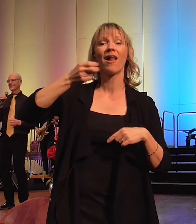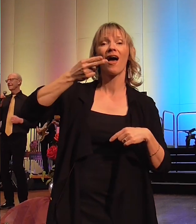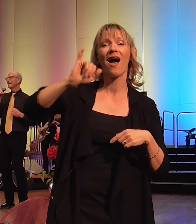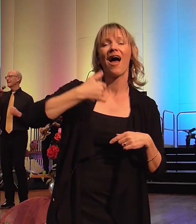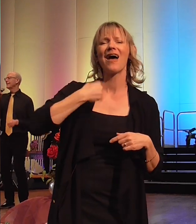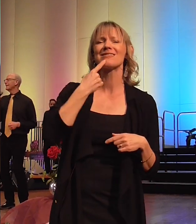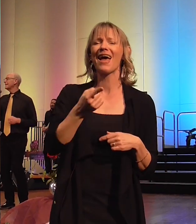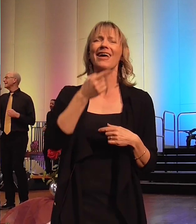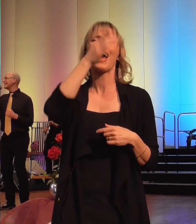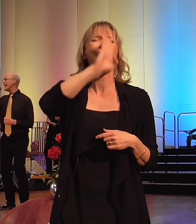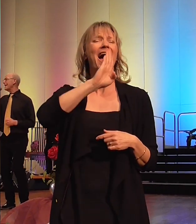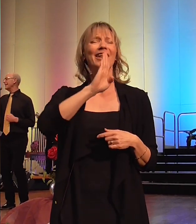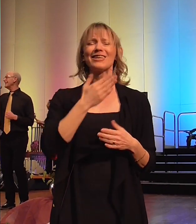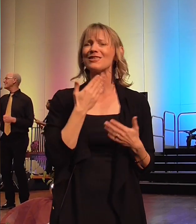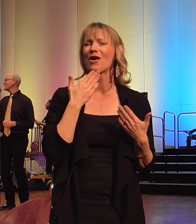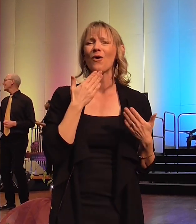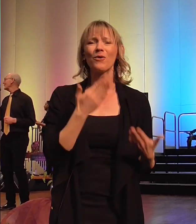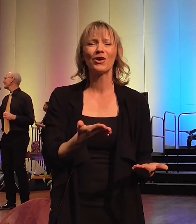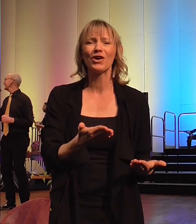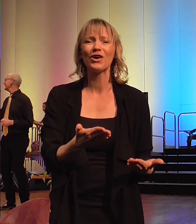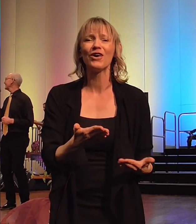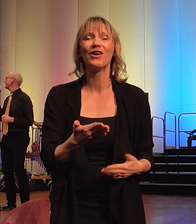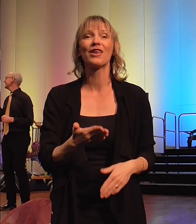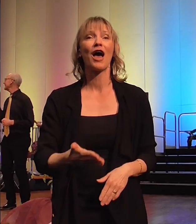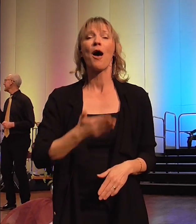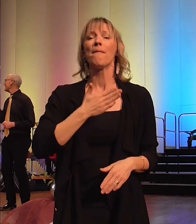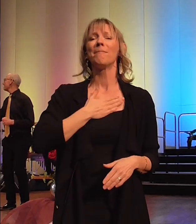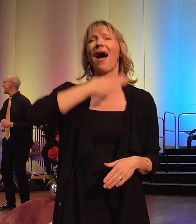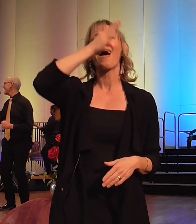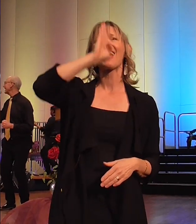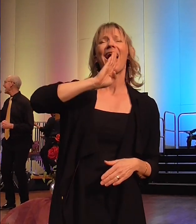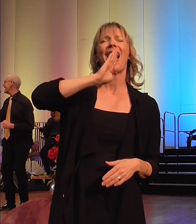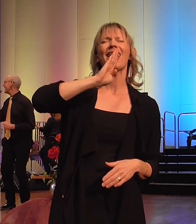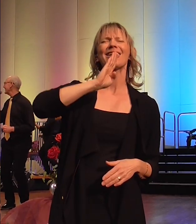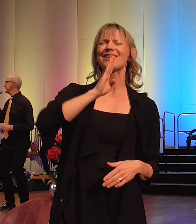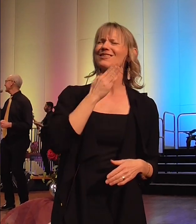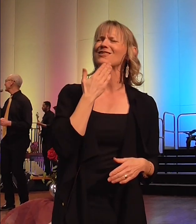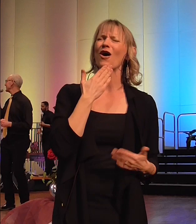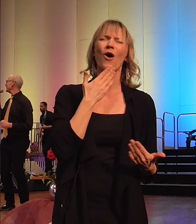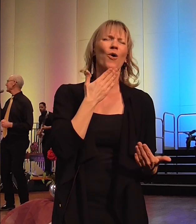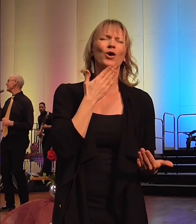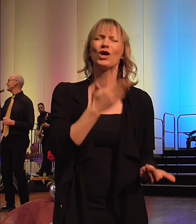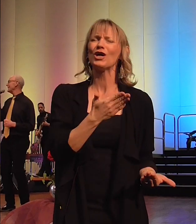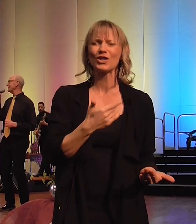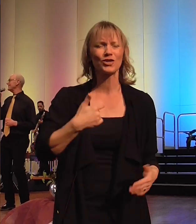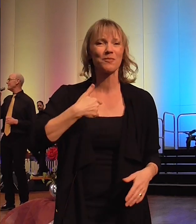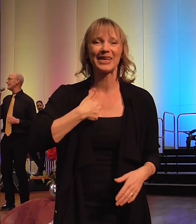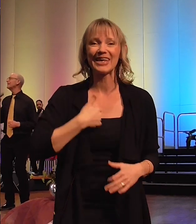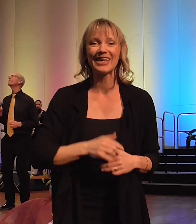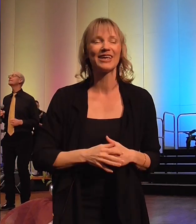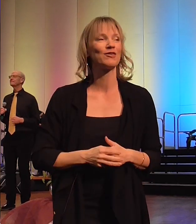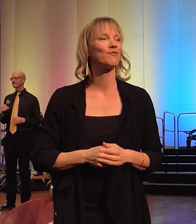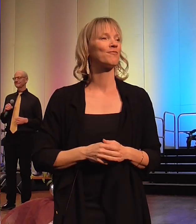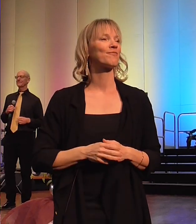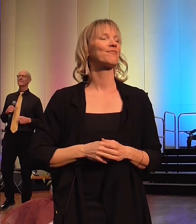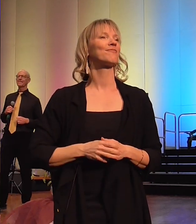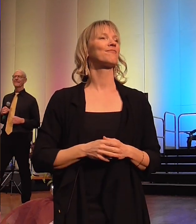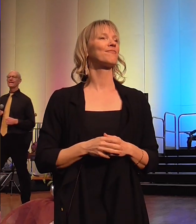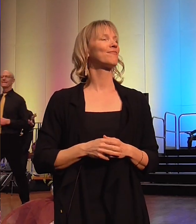my high, I say, God is so good. My God is so good to me.